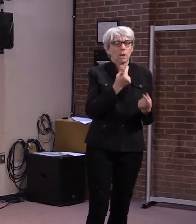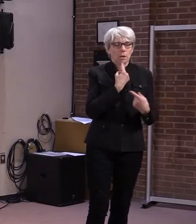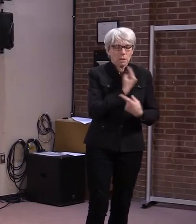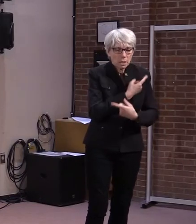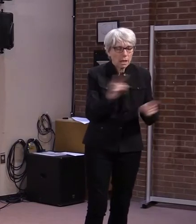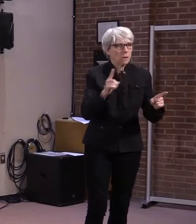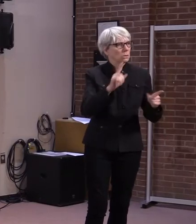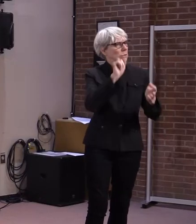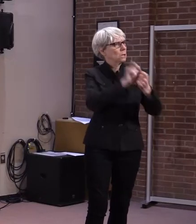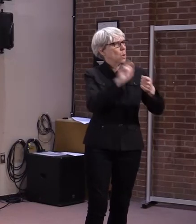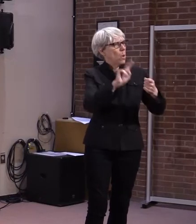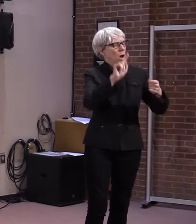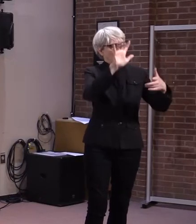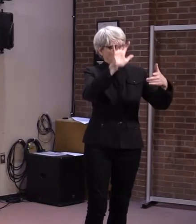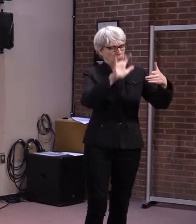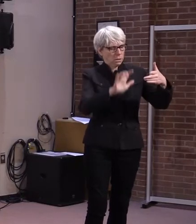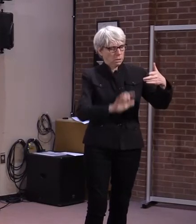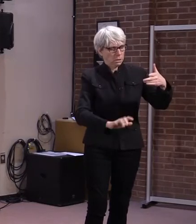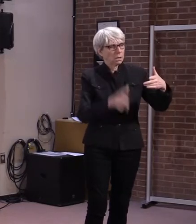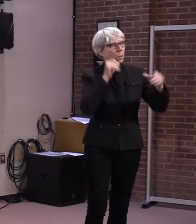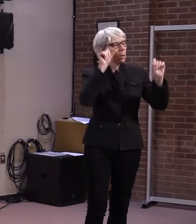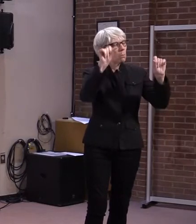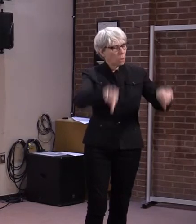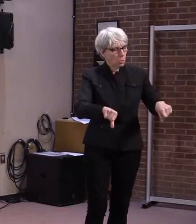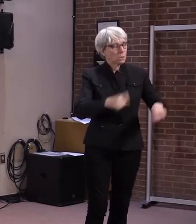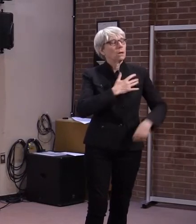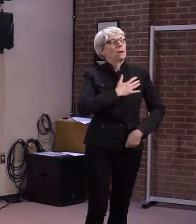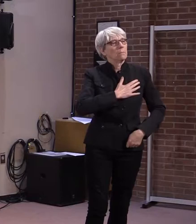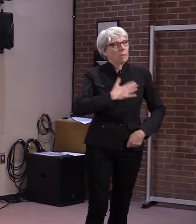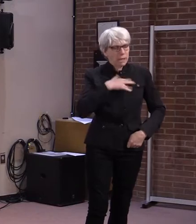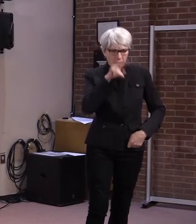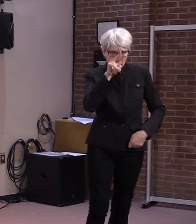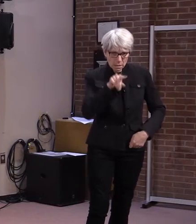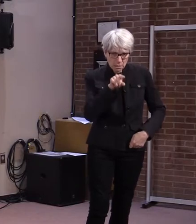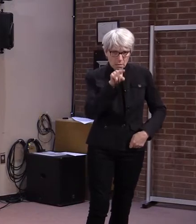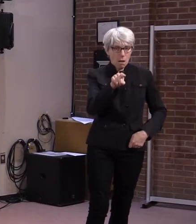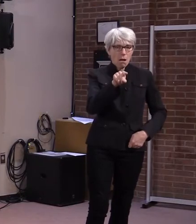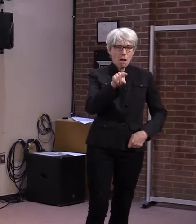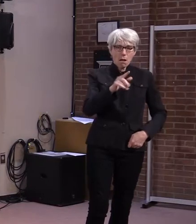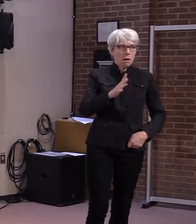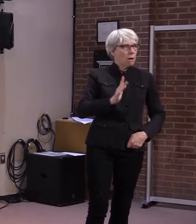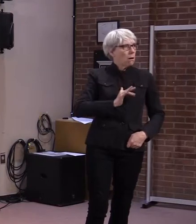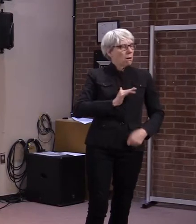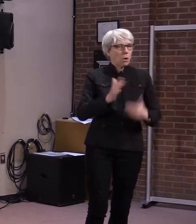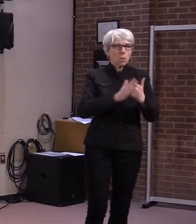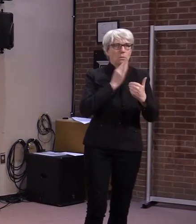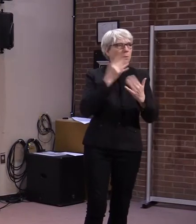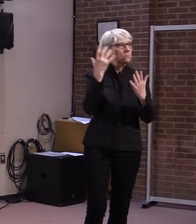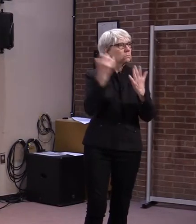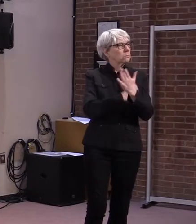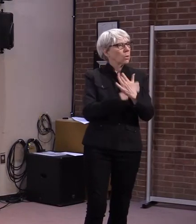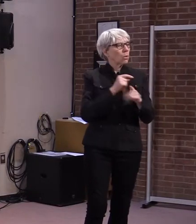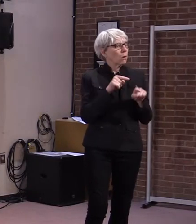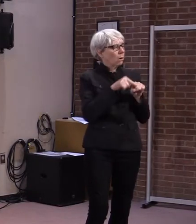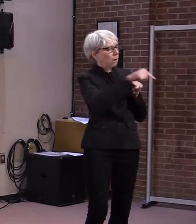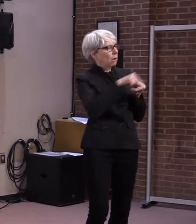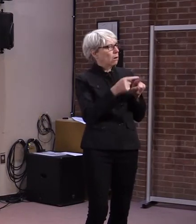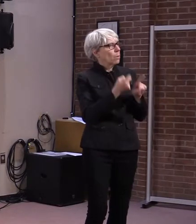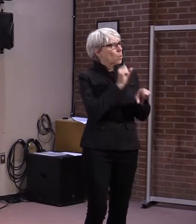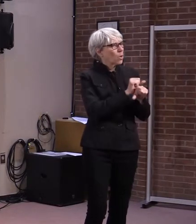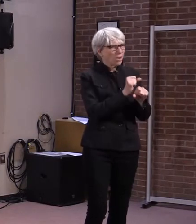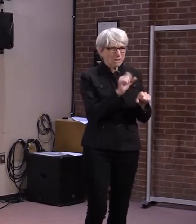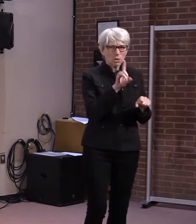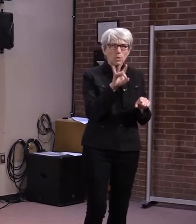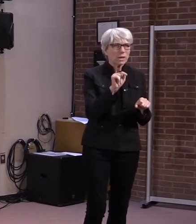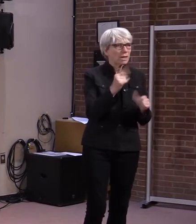these locations. Please take advantage of the opportunities. You can find information about the vaccination